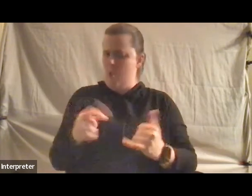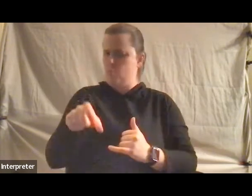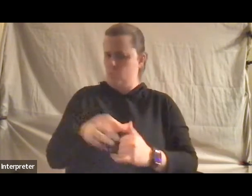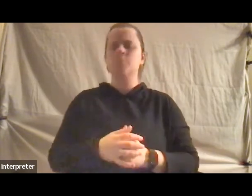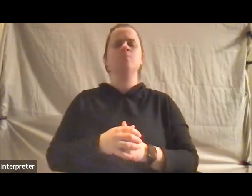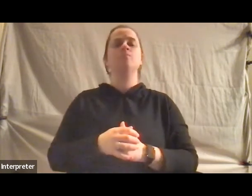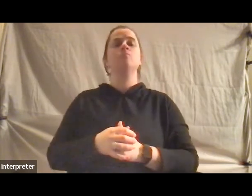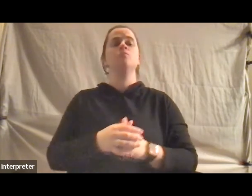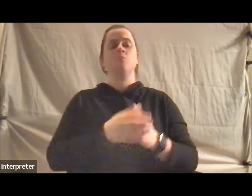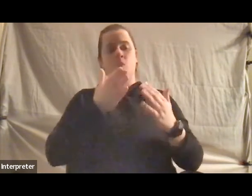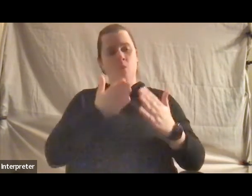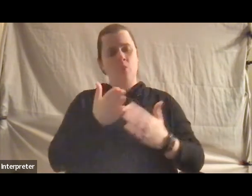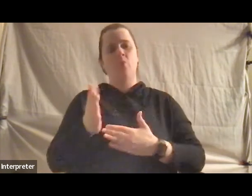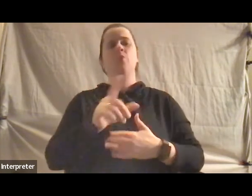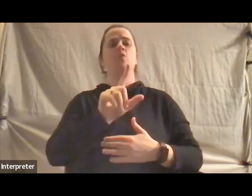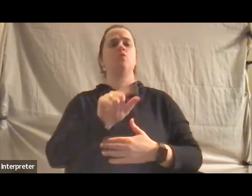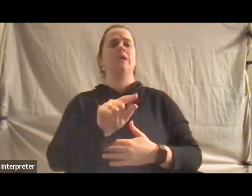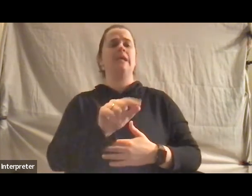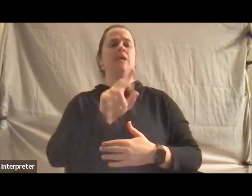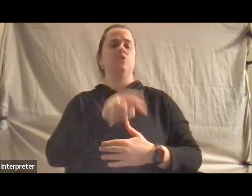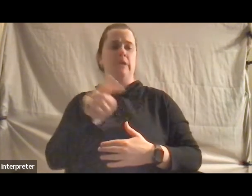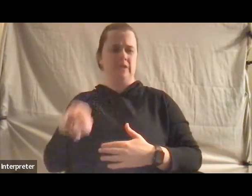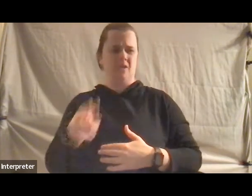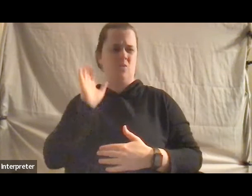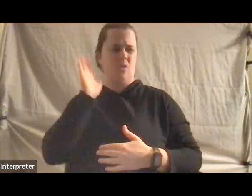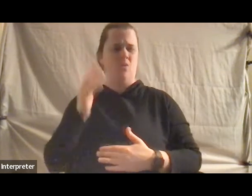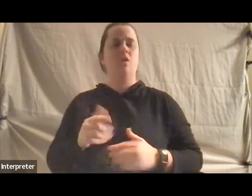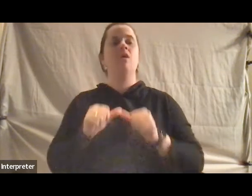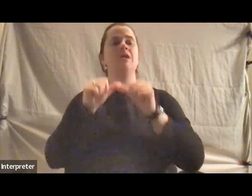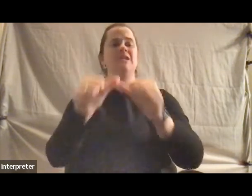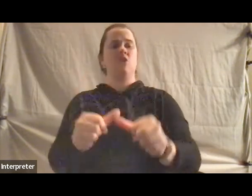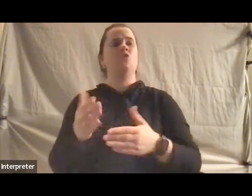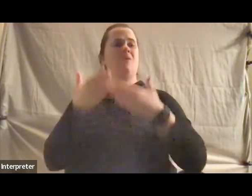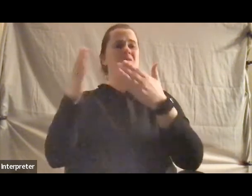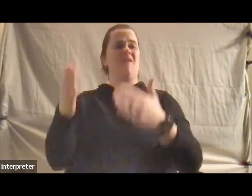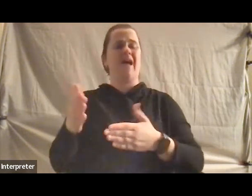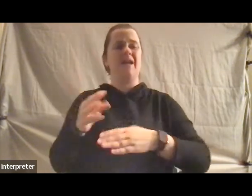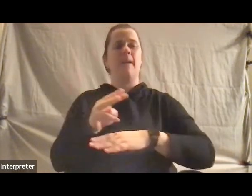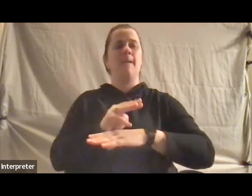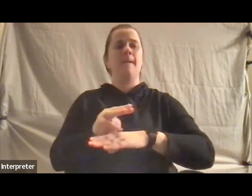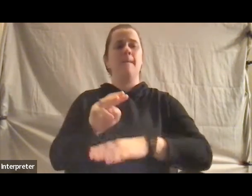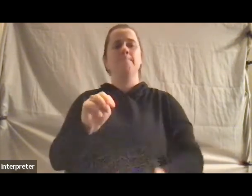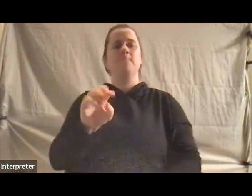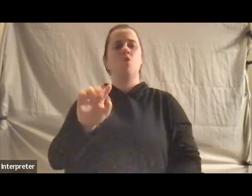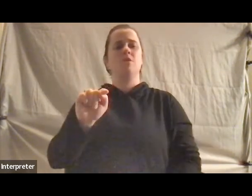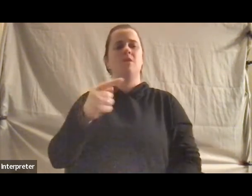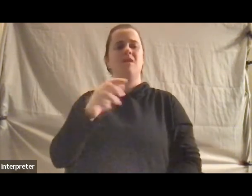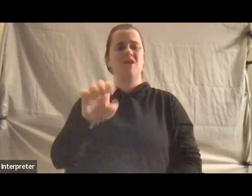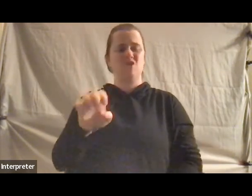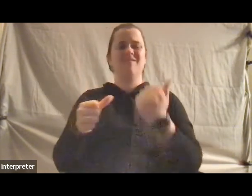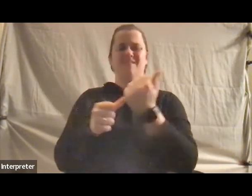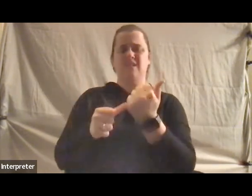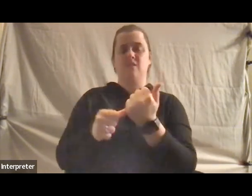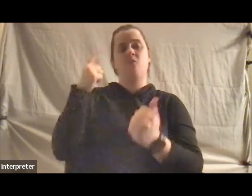Through 2022, we will also continue to provide mortgage assistance and foreclosure prevention counseling to